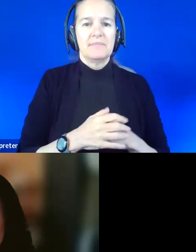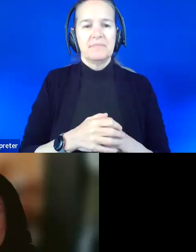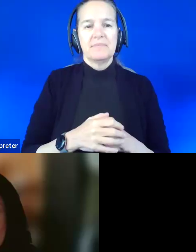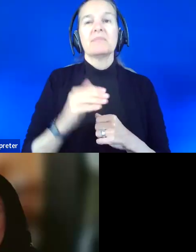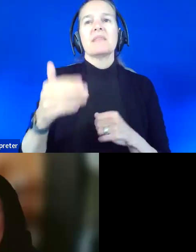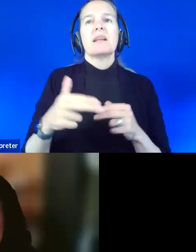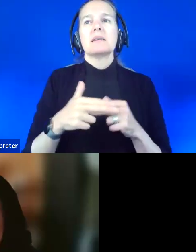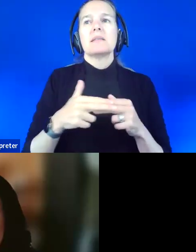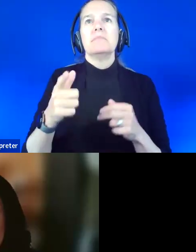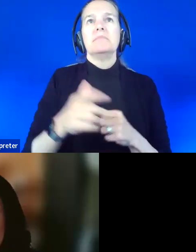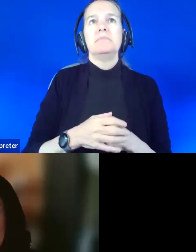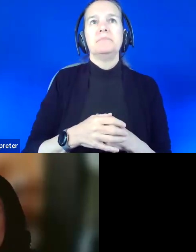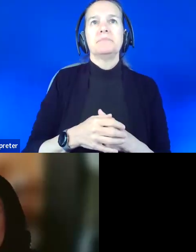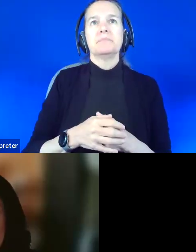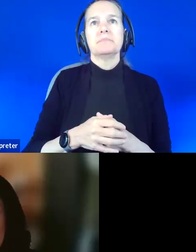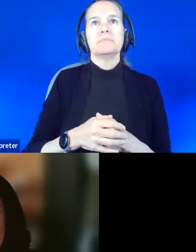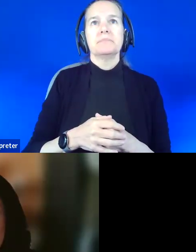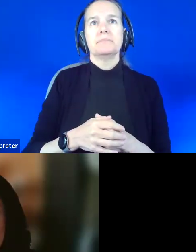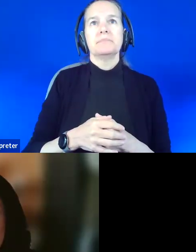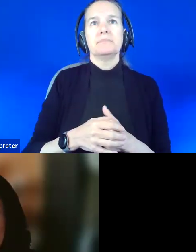Next slide, please.